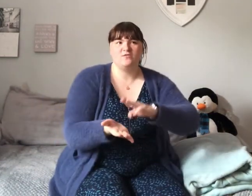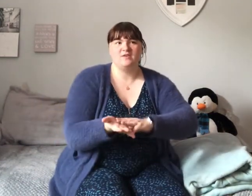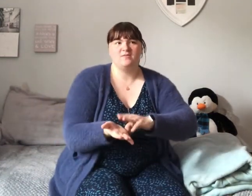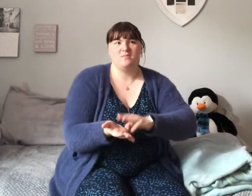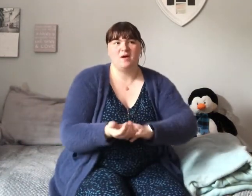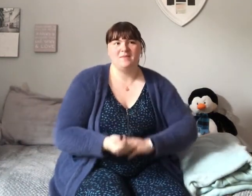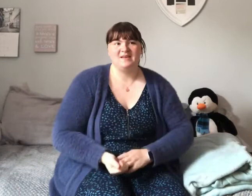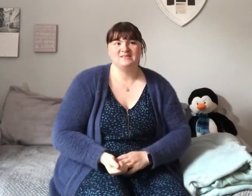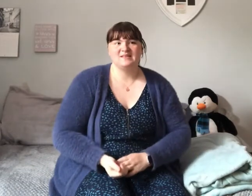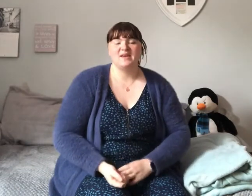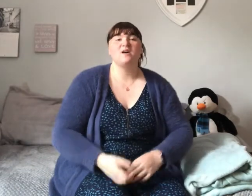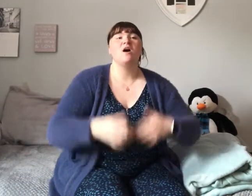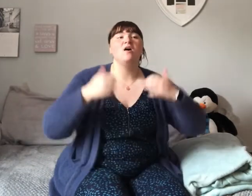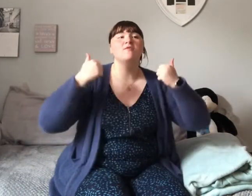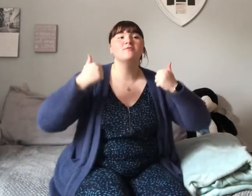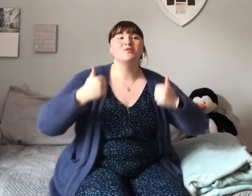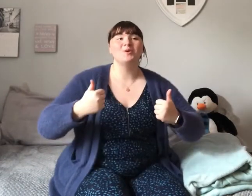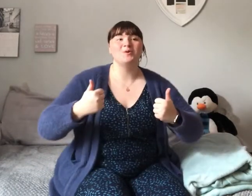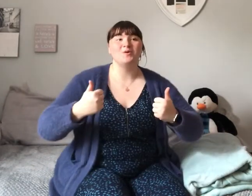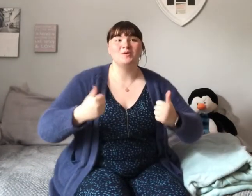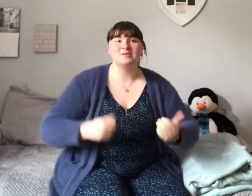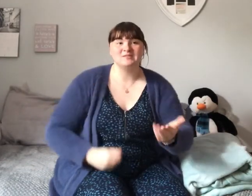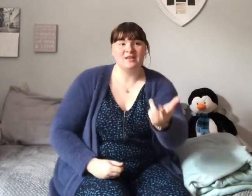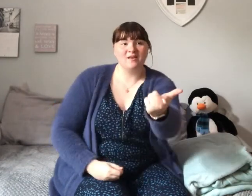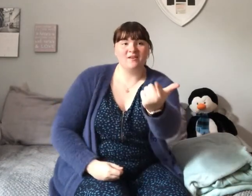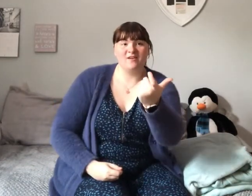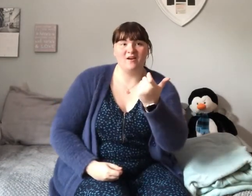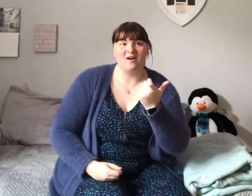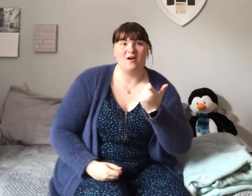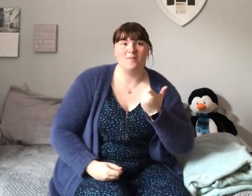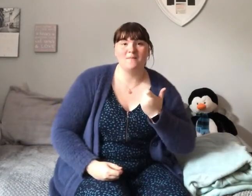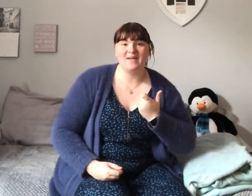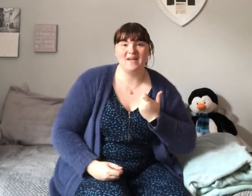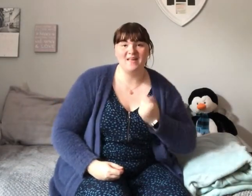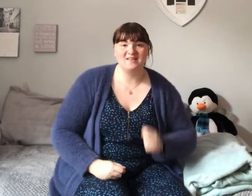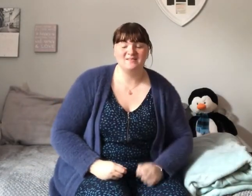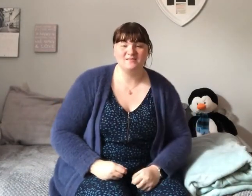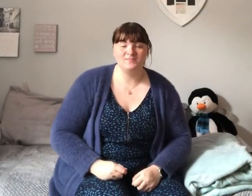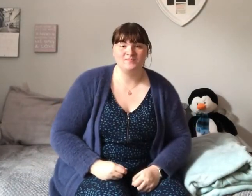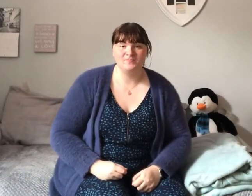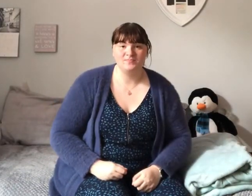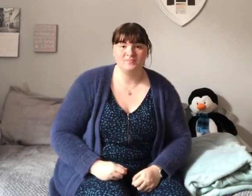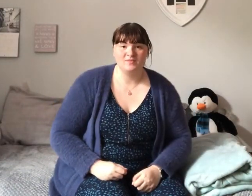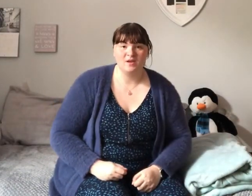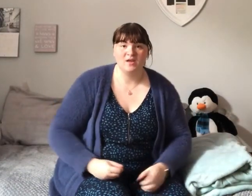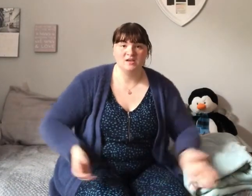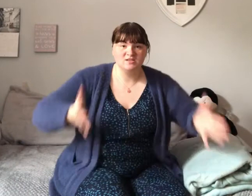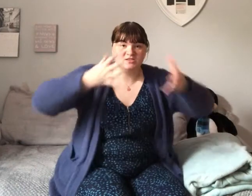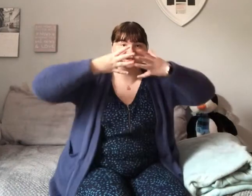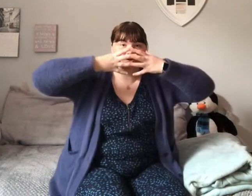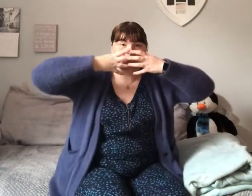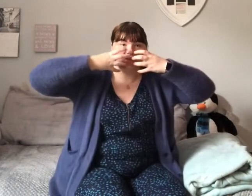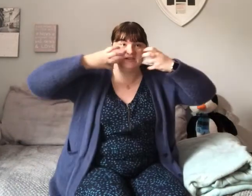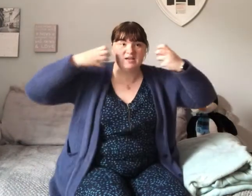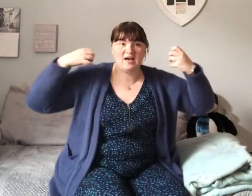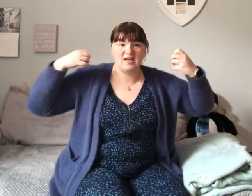Sophie's mummy said, "Of course, come in." So the